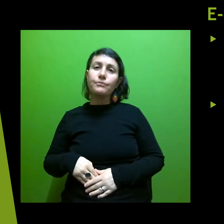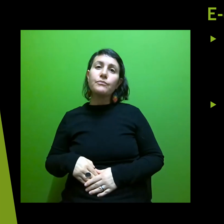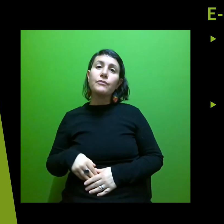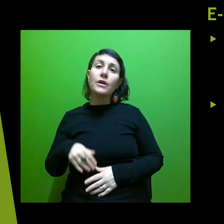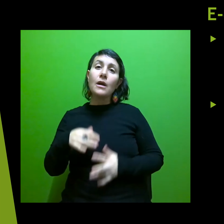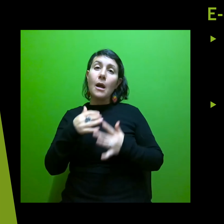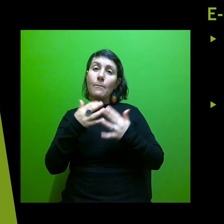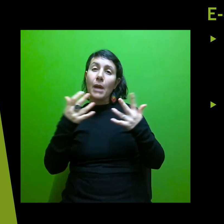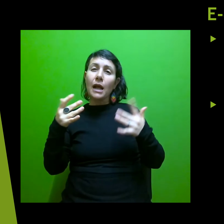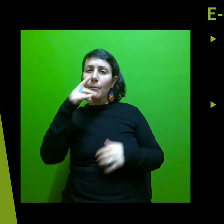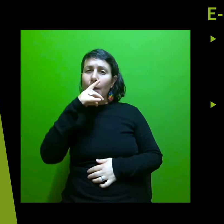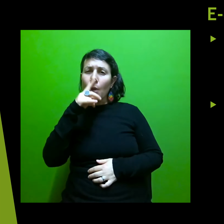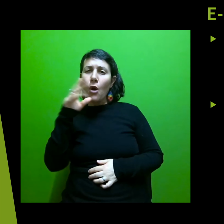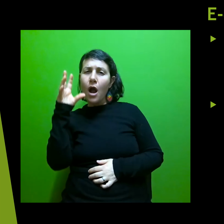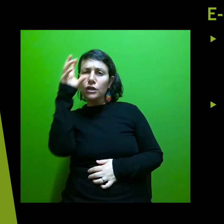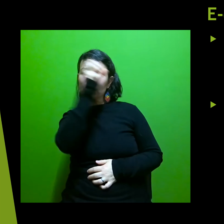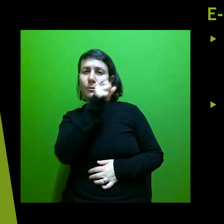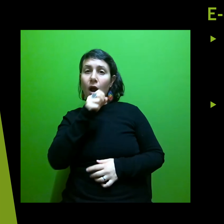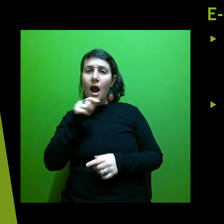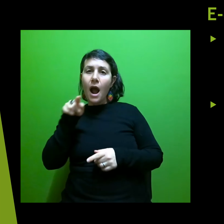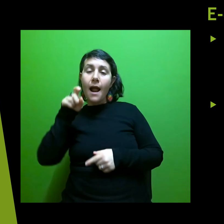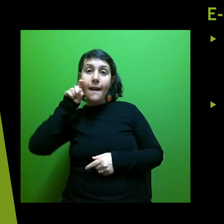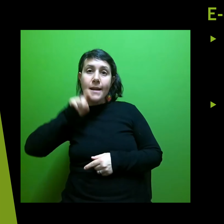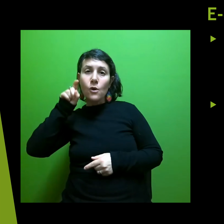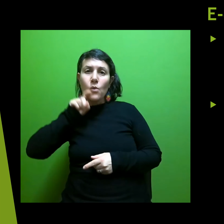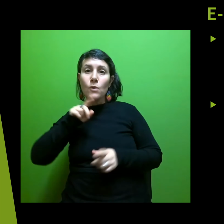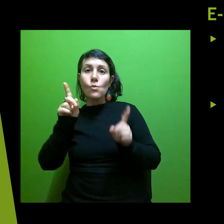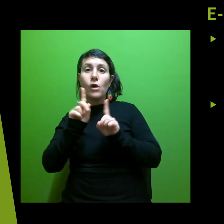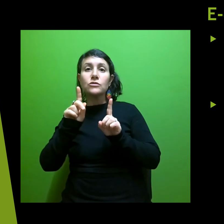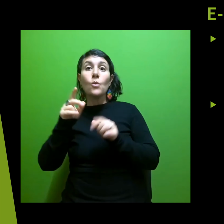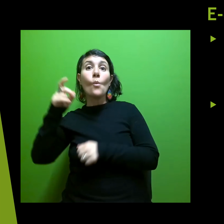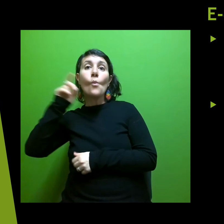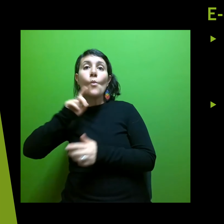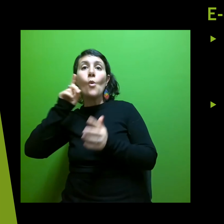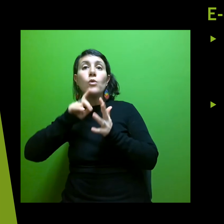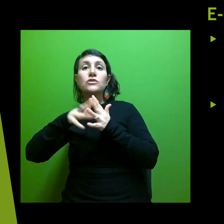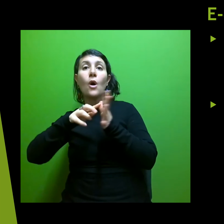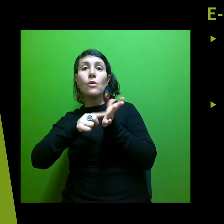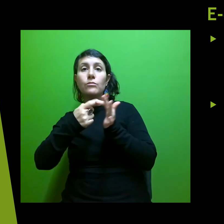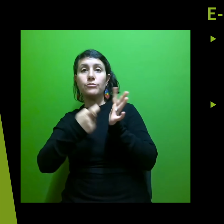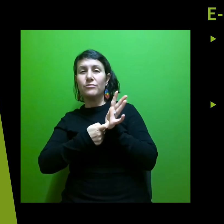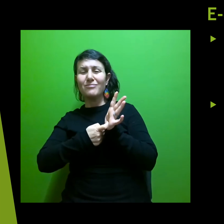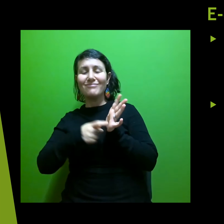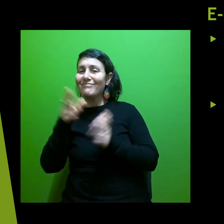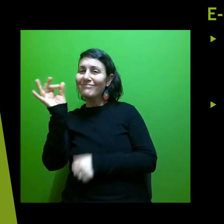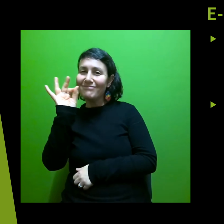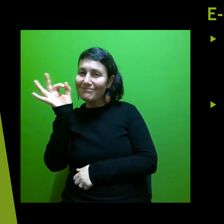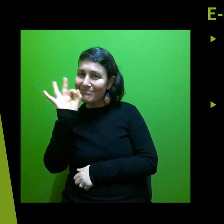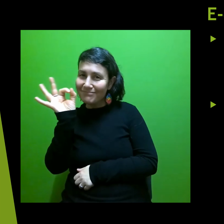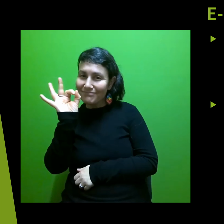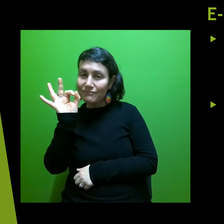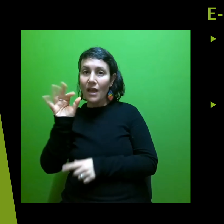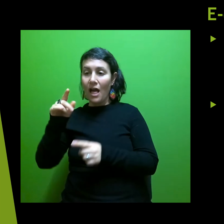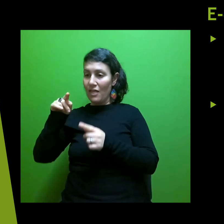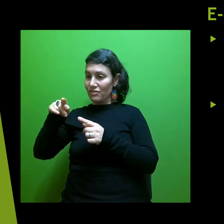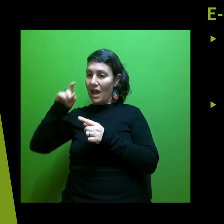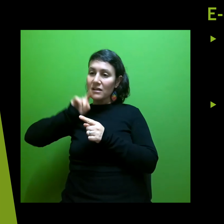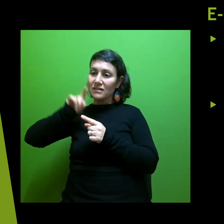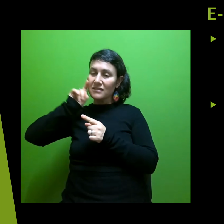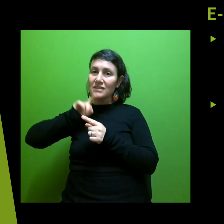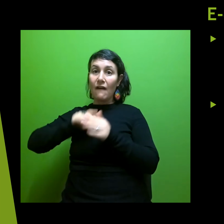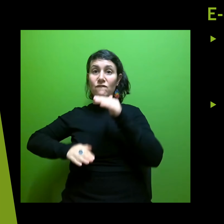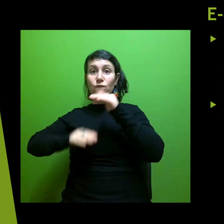Many people assume that the vaping liquid is water, but that is not the case. The vaping liquid is full of